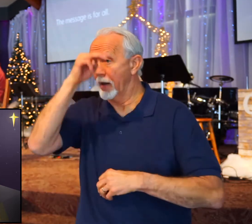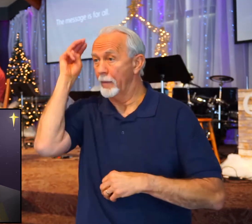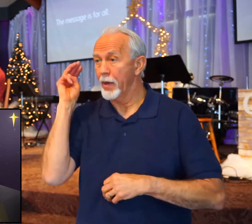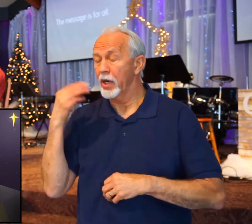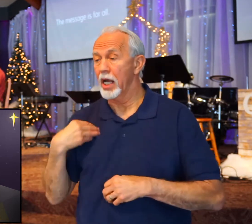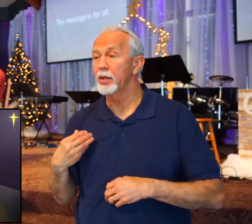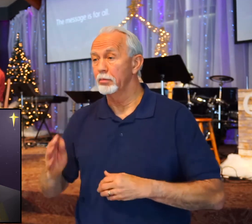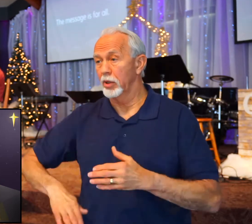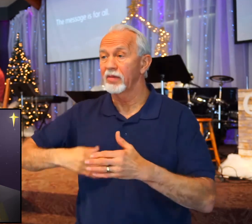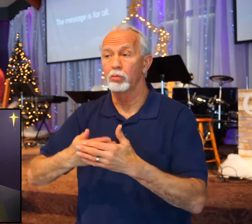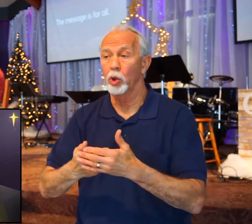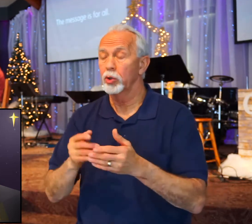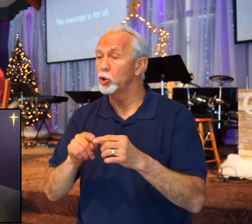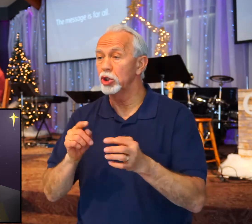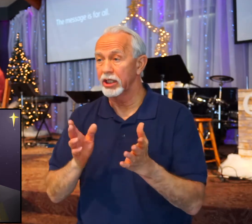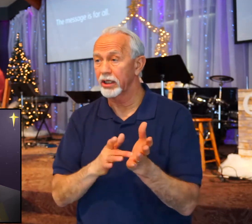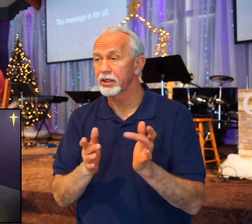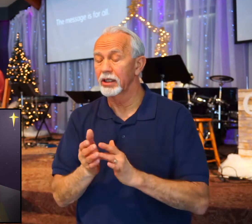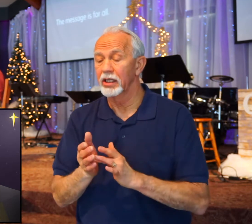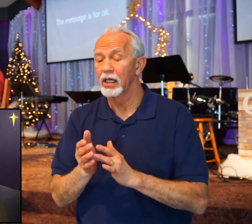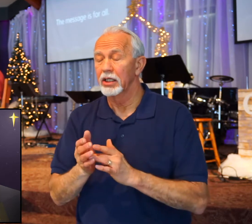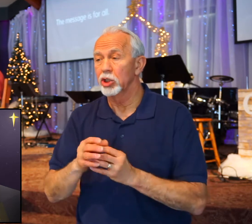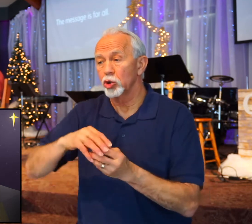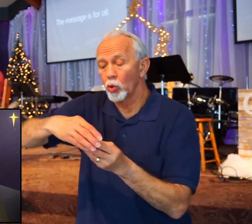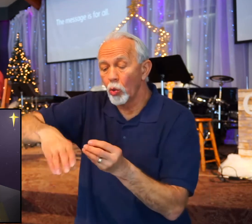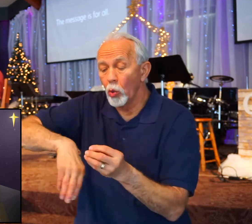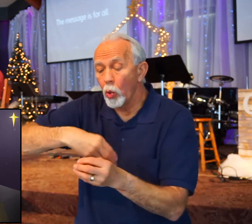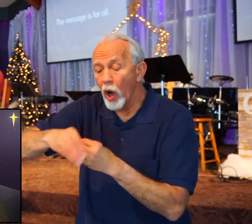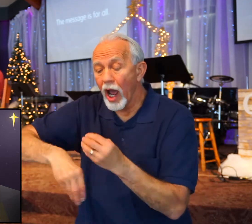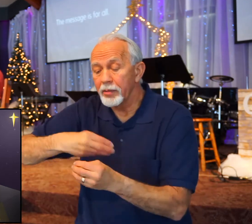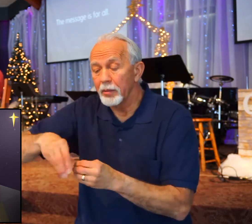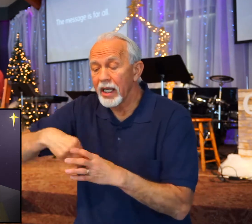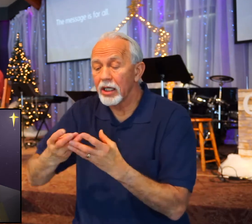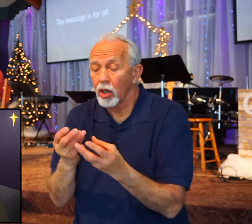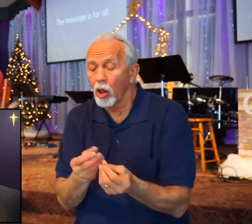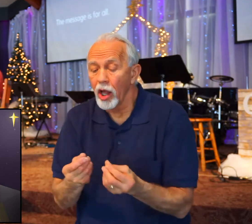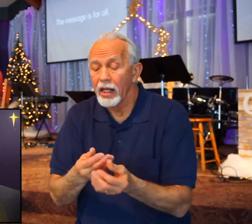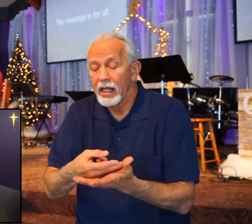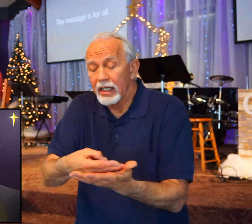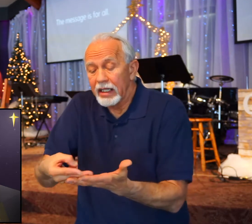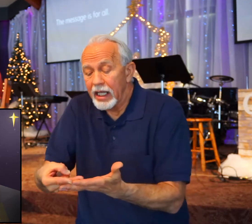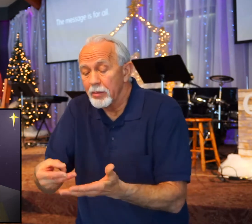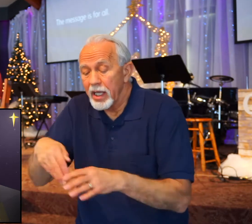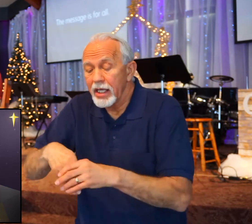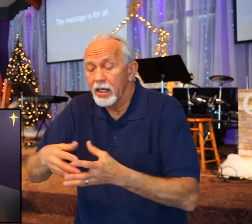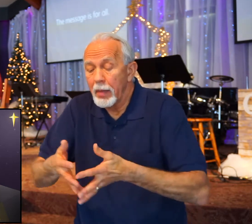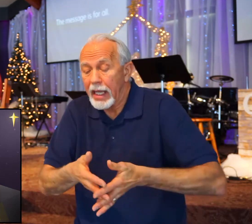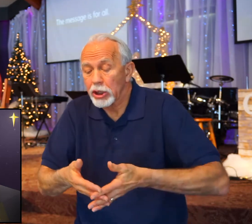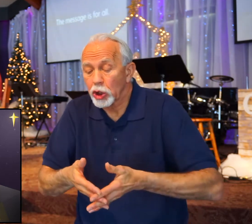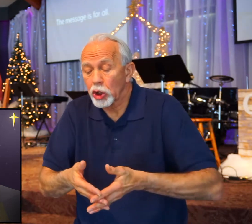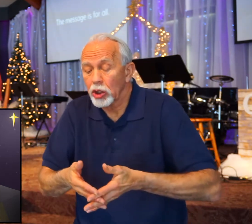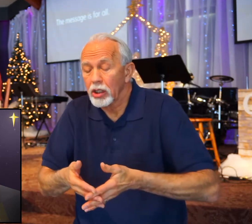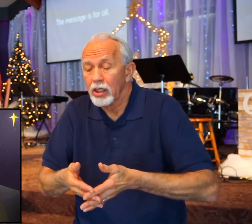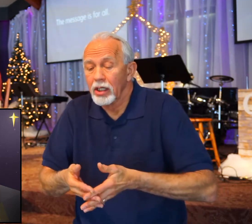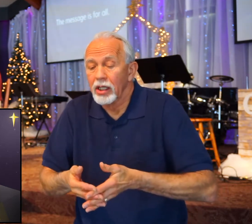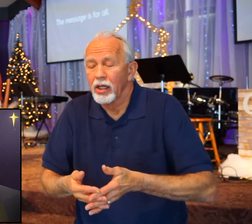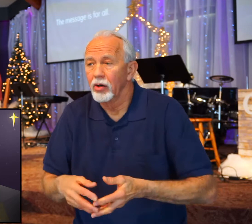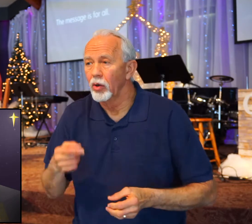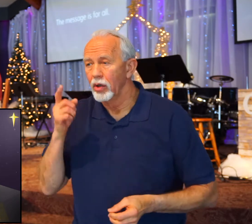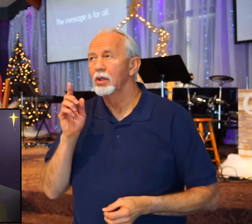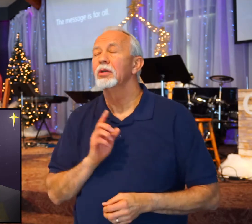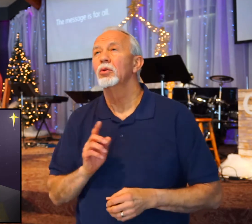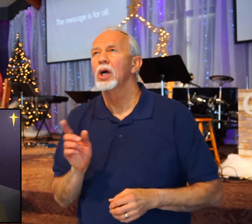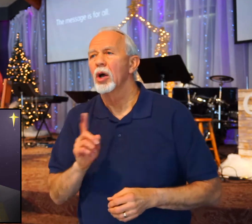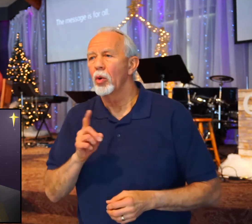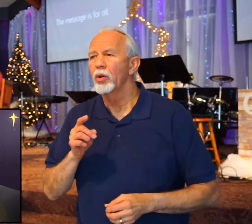had given birth to Jesus. She had wrapped him lightly in cloth and laid him in a manger or an animal's feeding